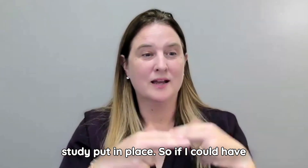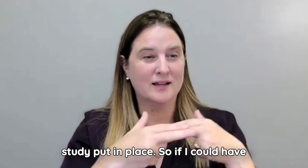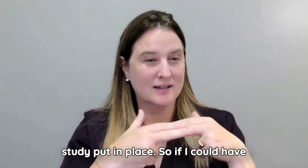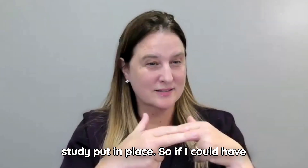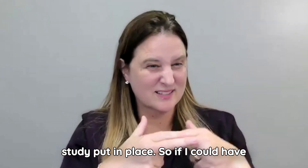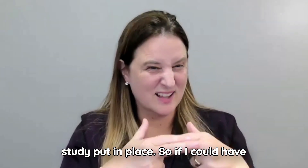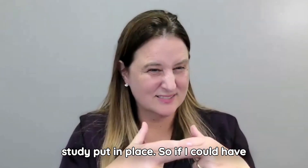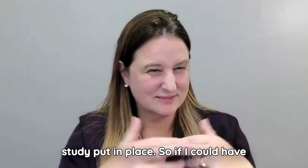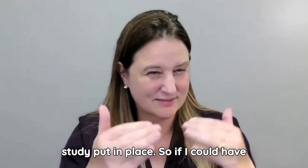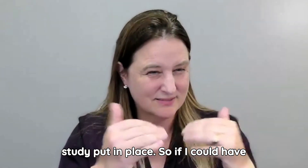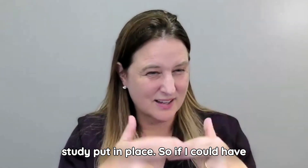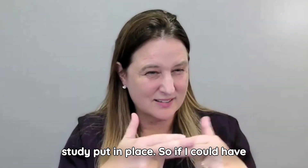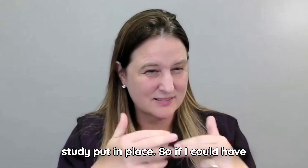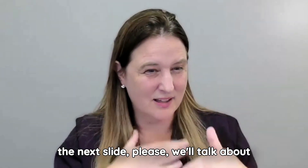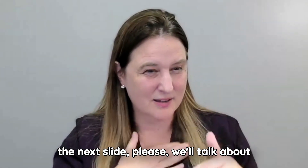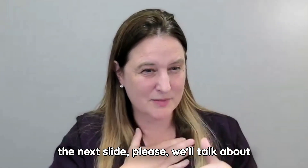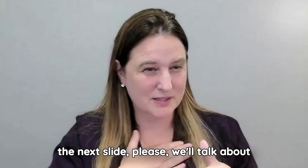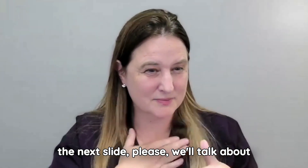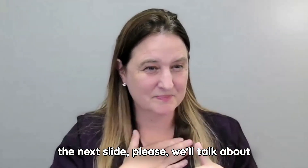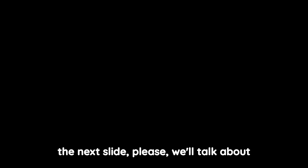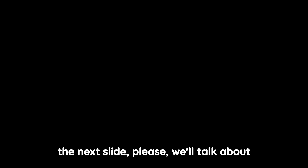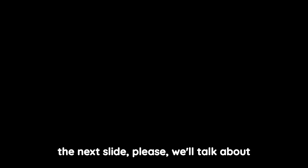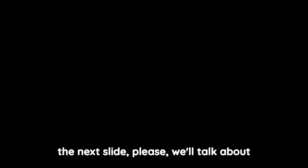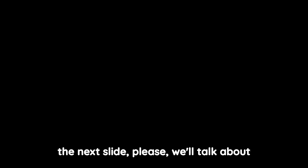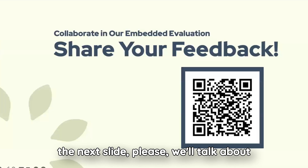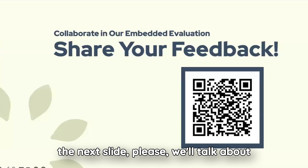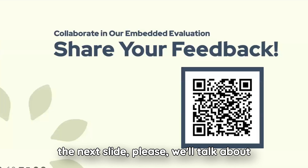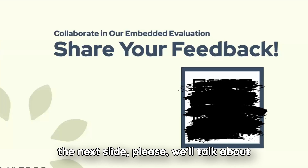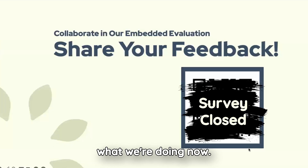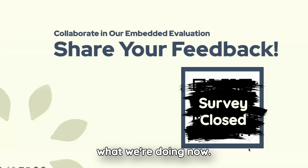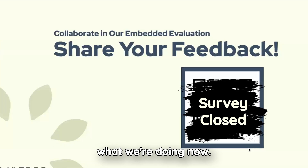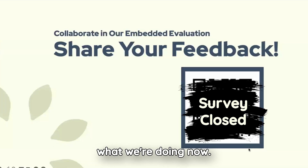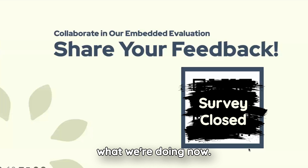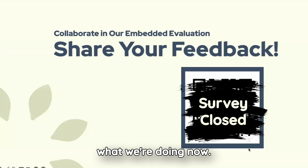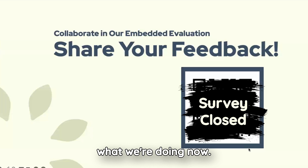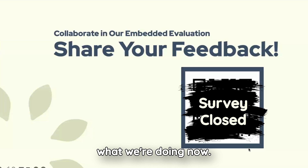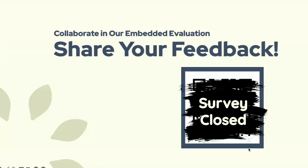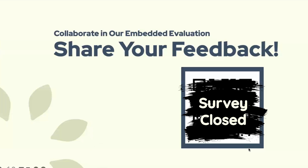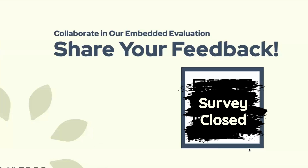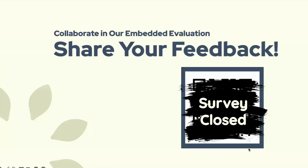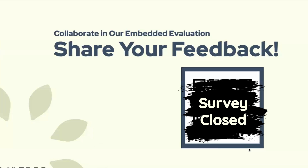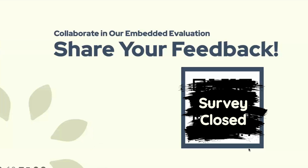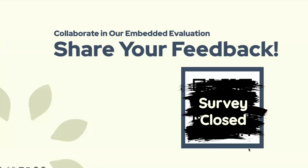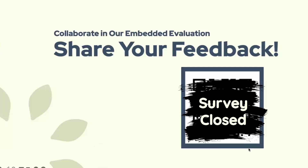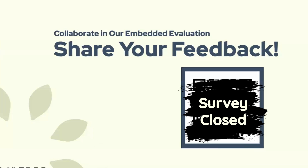put in place. So if I could have the next slide, please, we'll talk about what we're doing now.